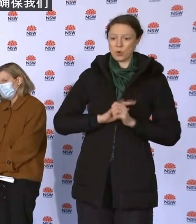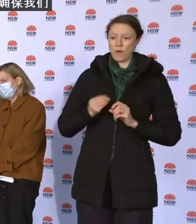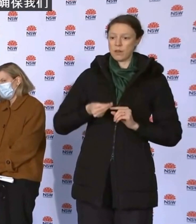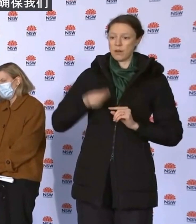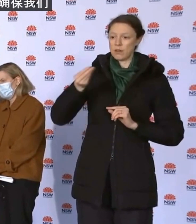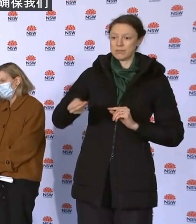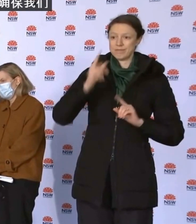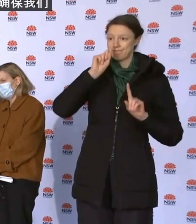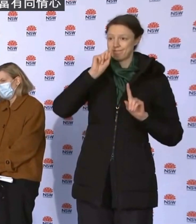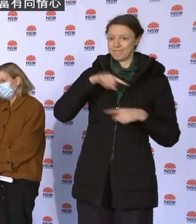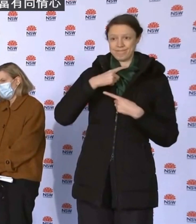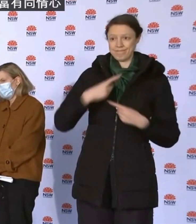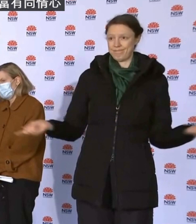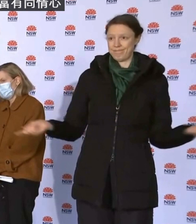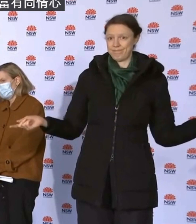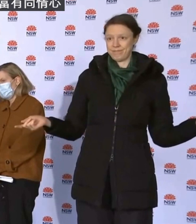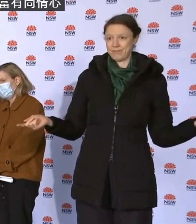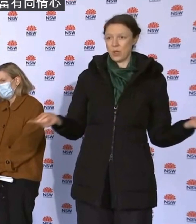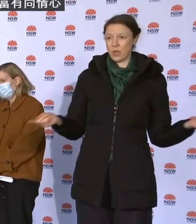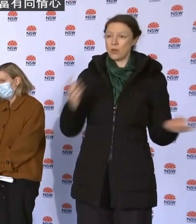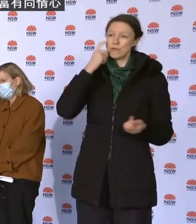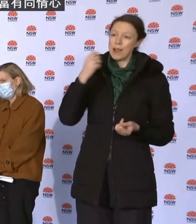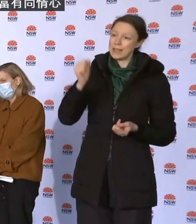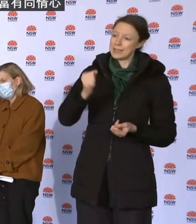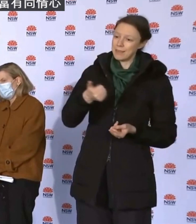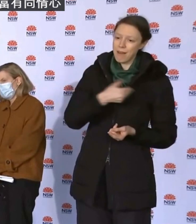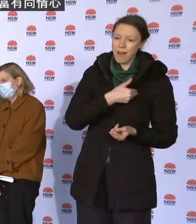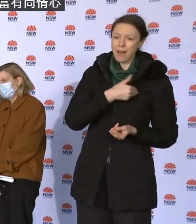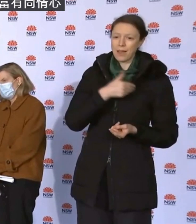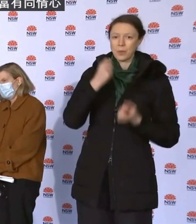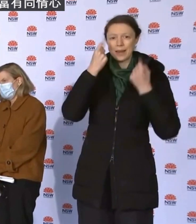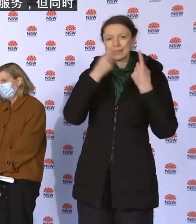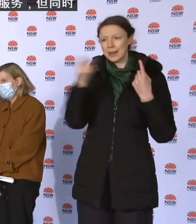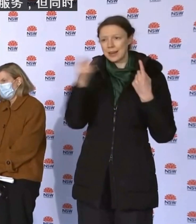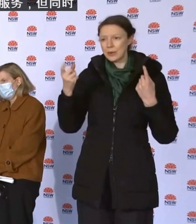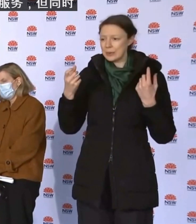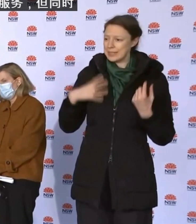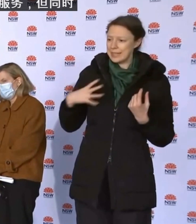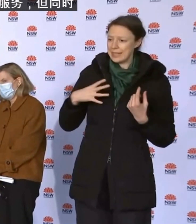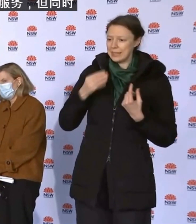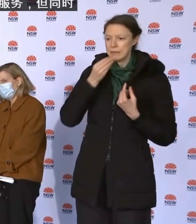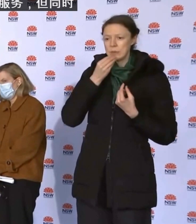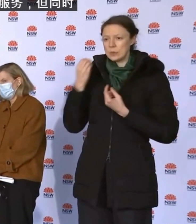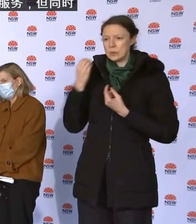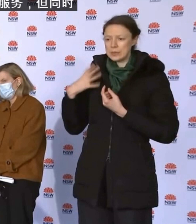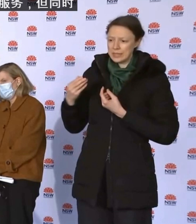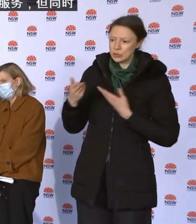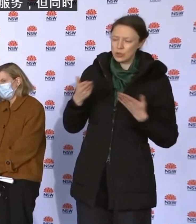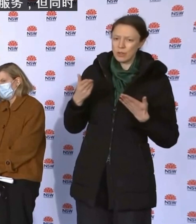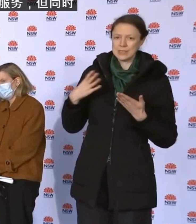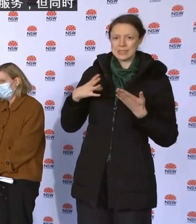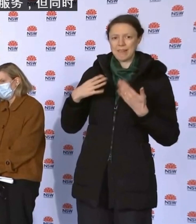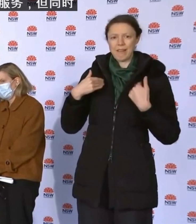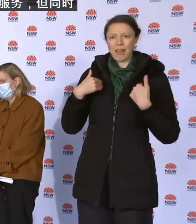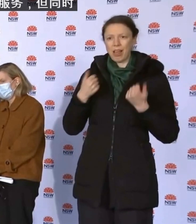give. We're trying to make sure we're compassionate along the way. We understand people's needs to provide food and services that all of us rely